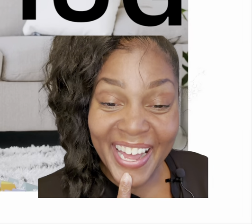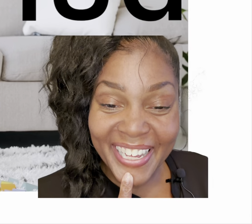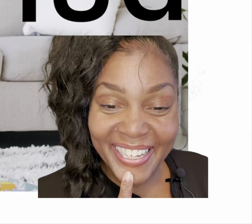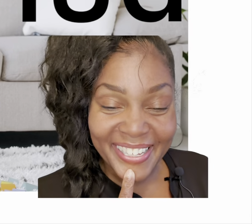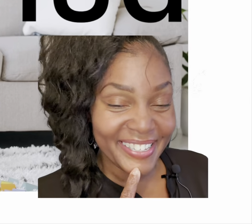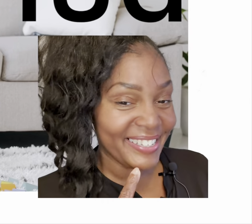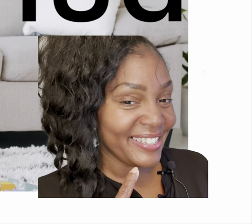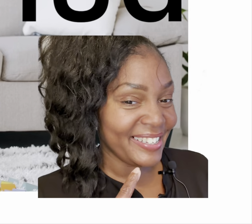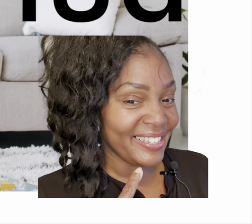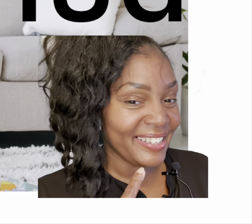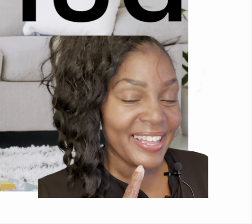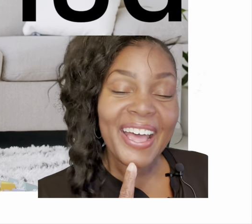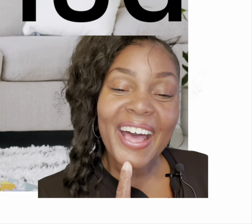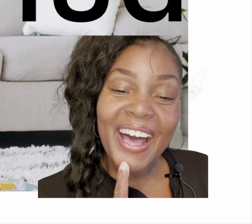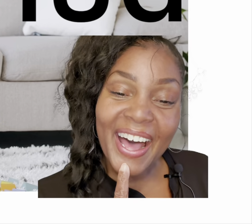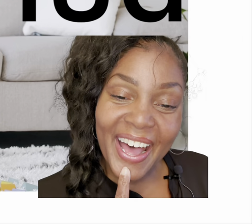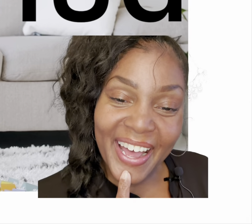Hug.